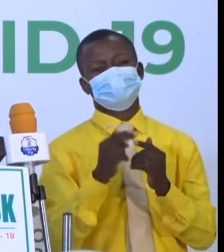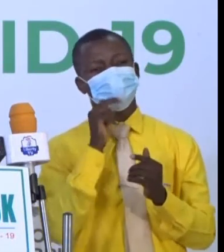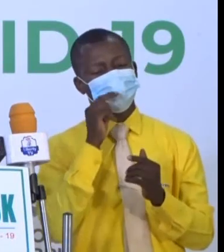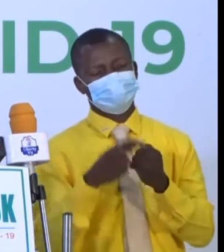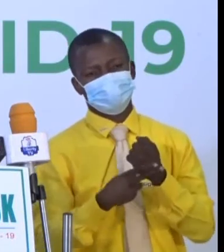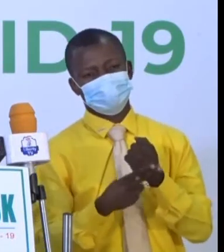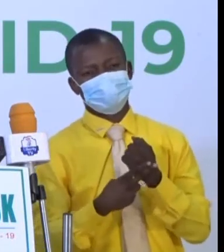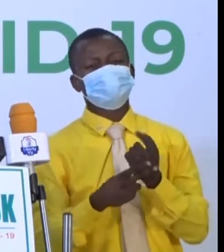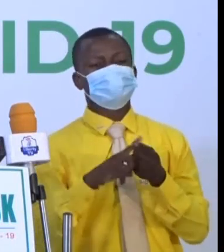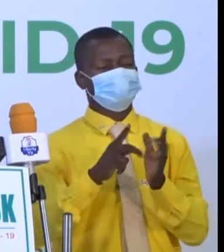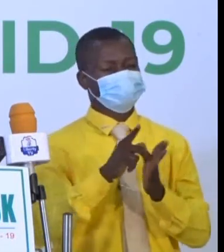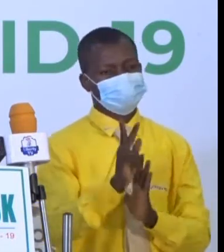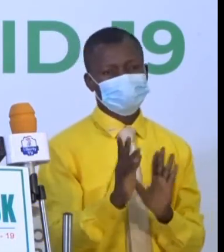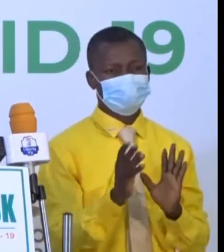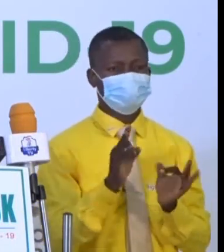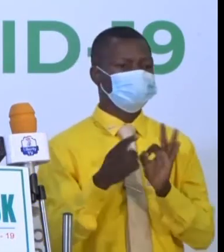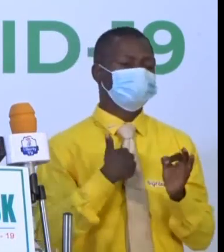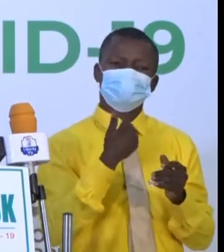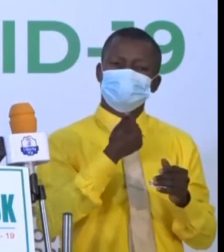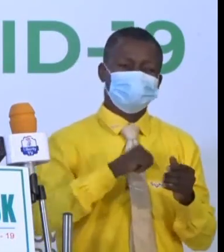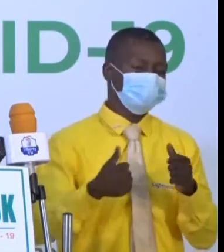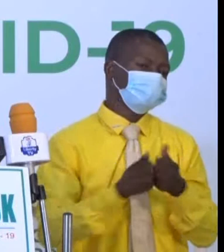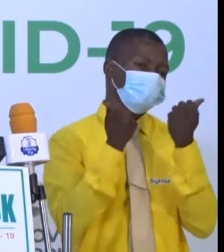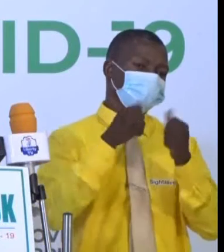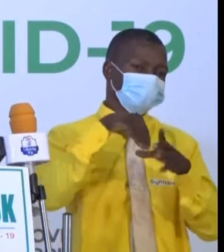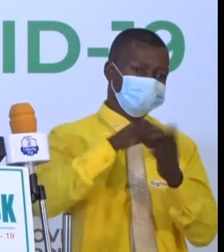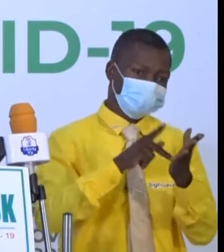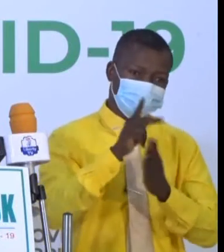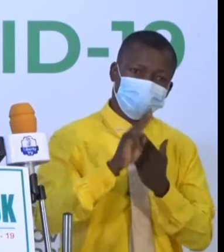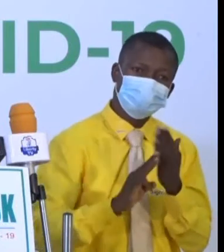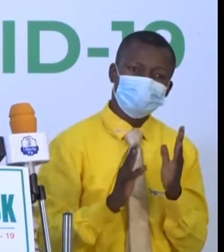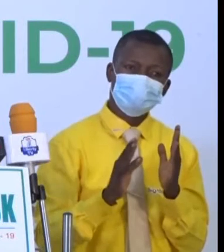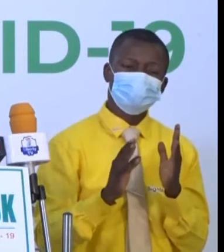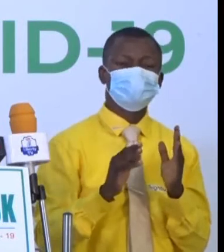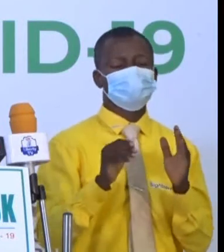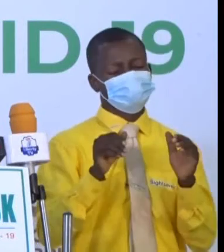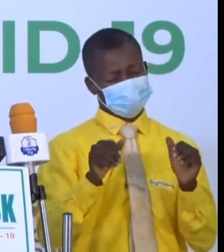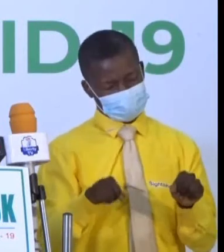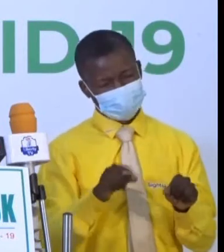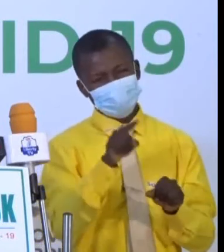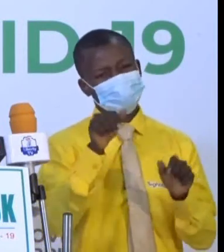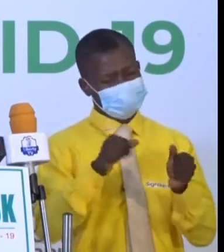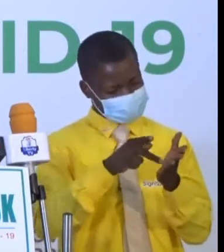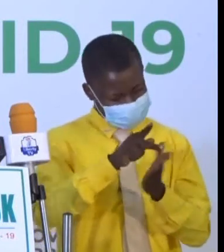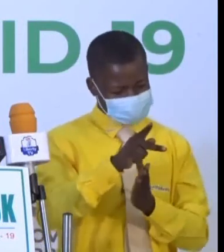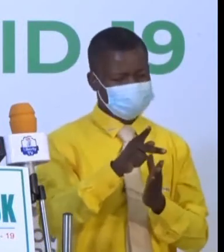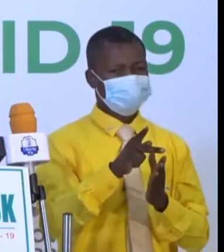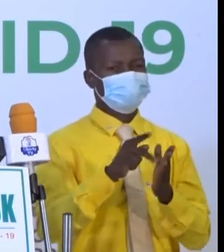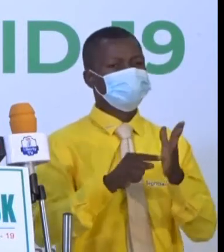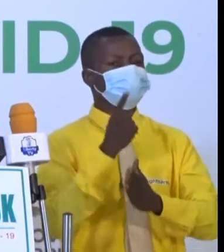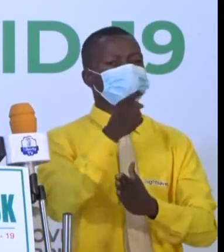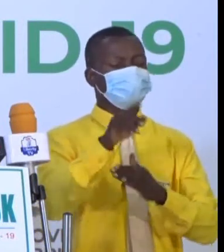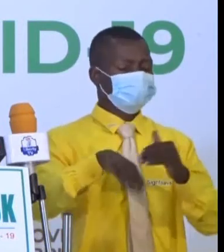paying. If you encounter issues with payment, you may still pay at the airport when you arrive.